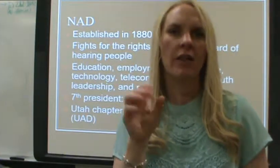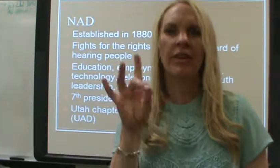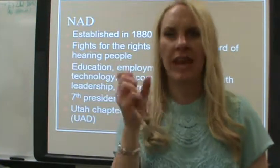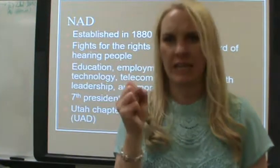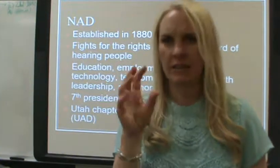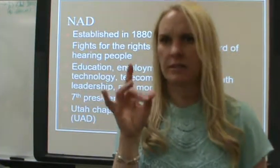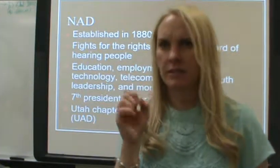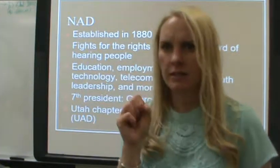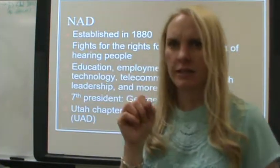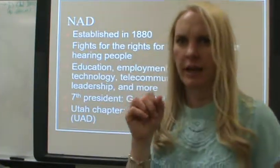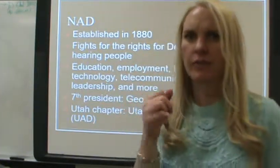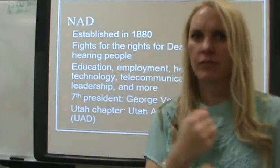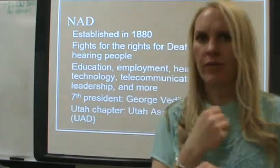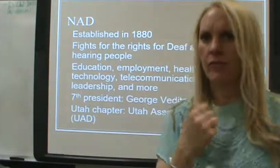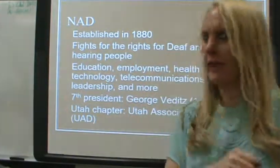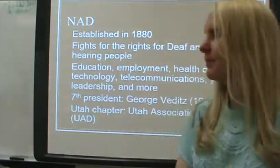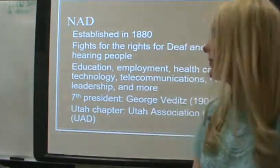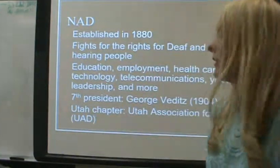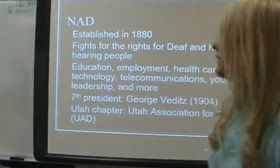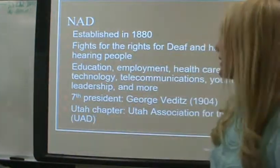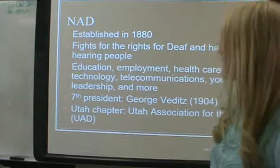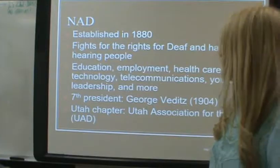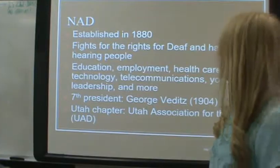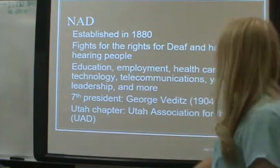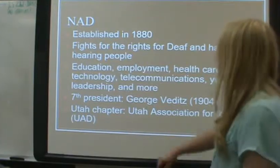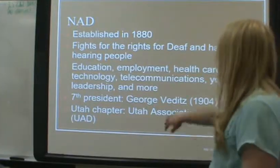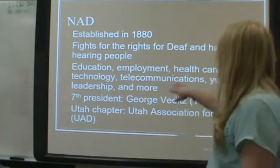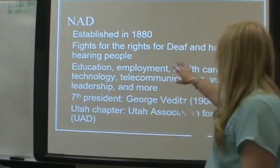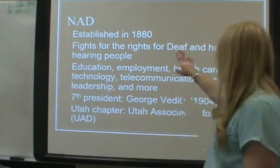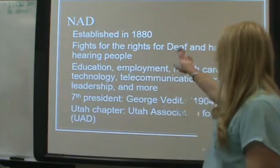think 80s. Yeah, fought for that. Crazy.